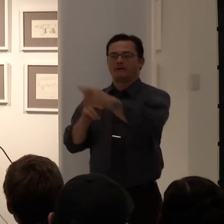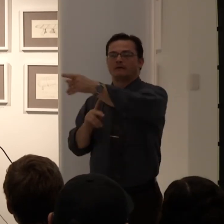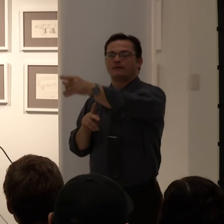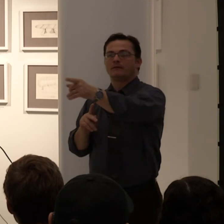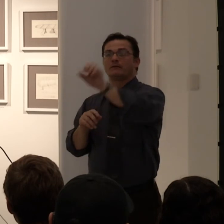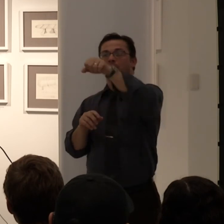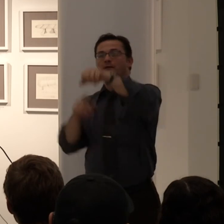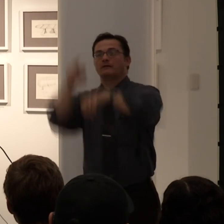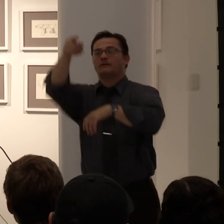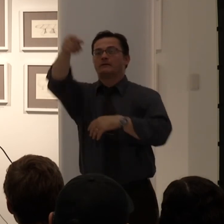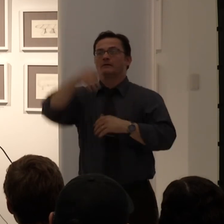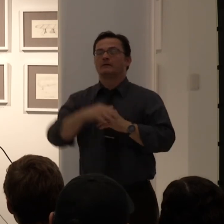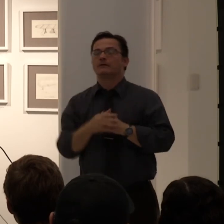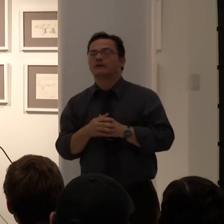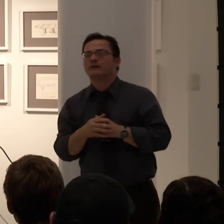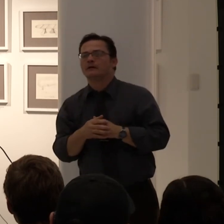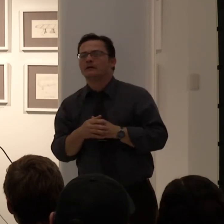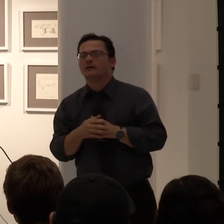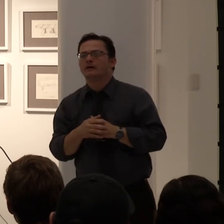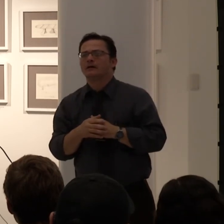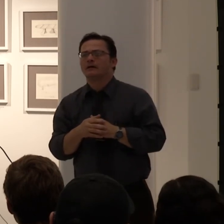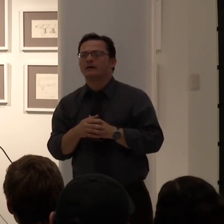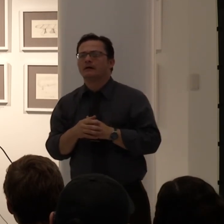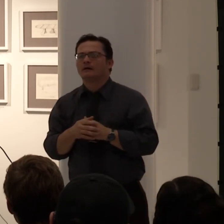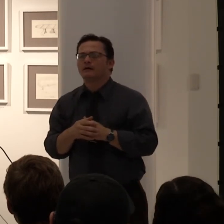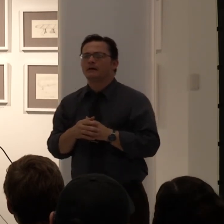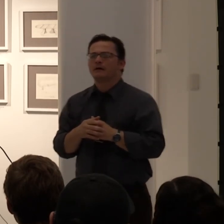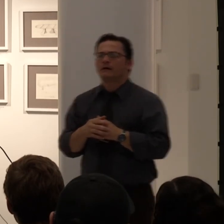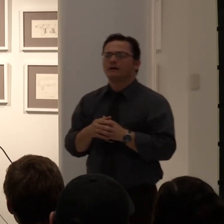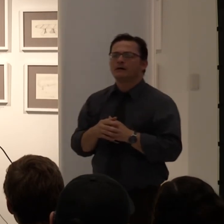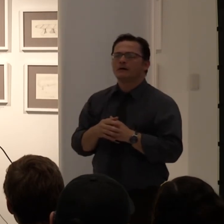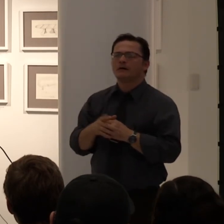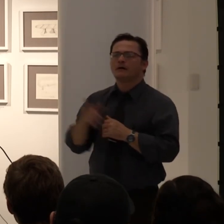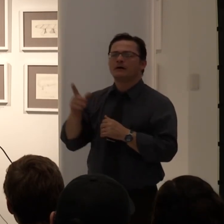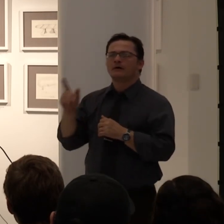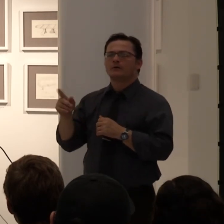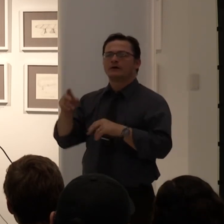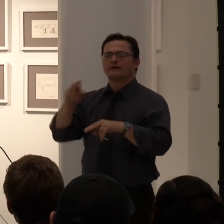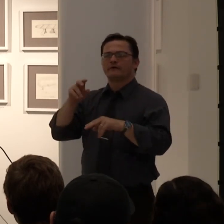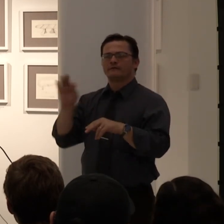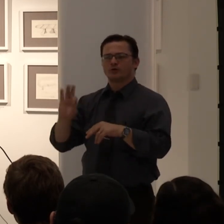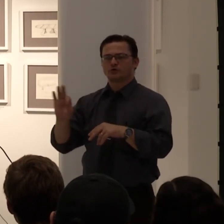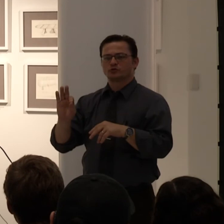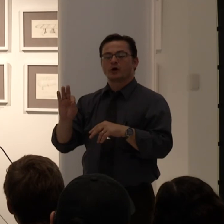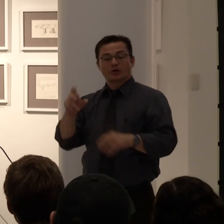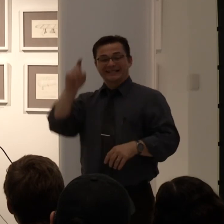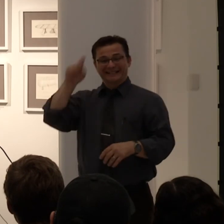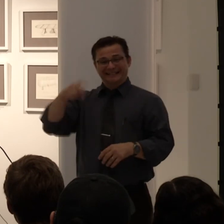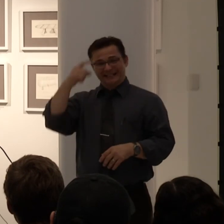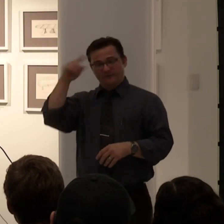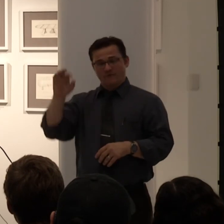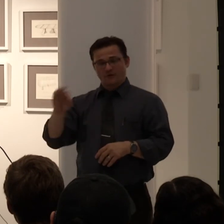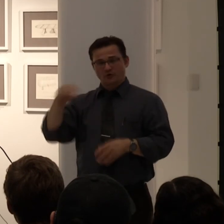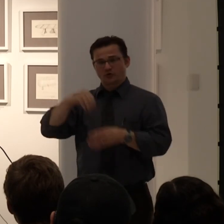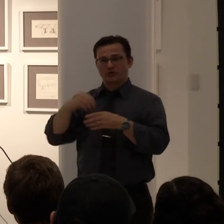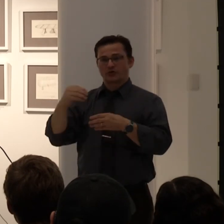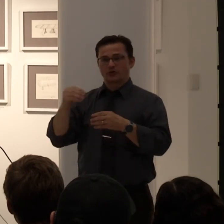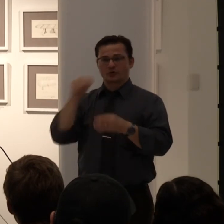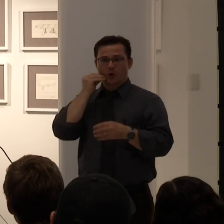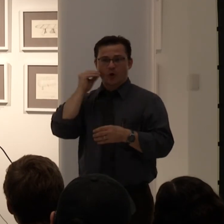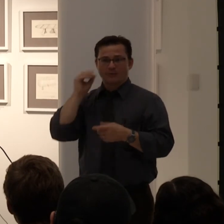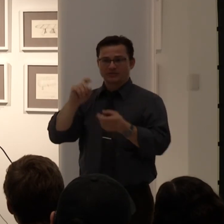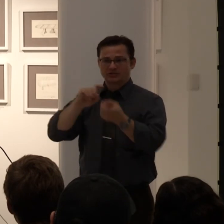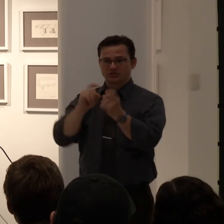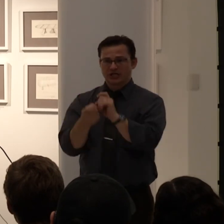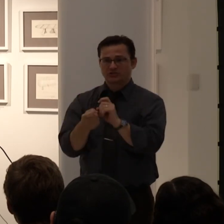Yeah. As the needs of like furniture in the home are changing, as our society evolves in terms